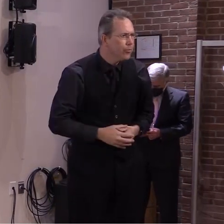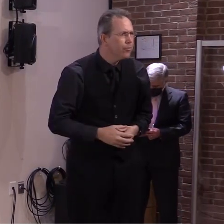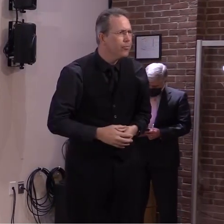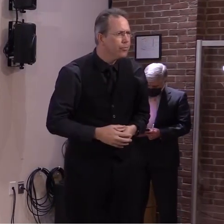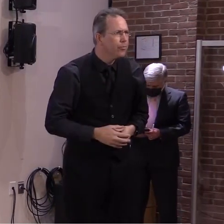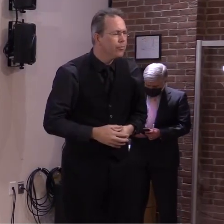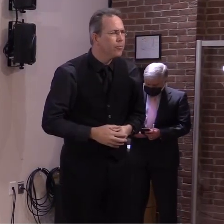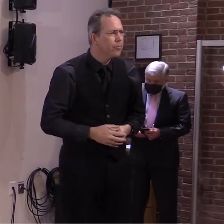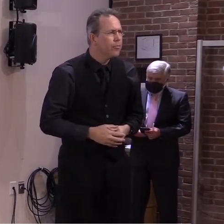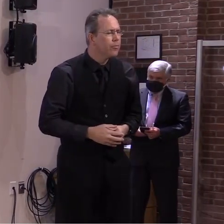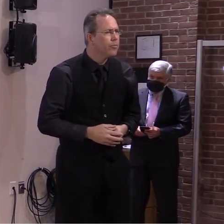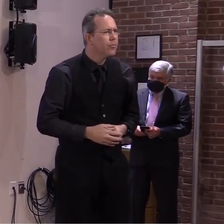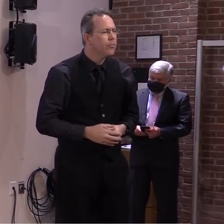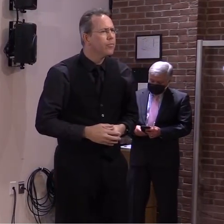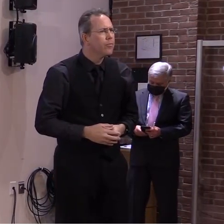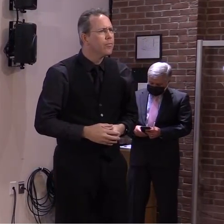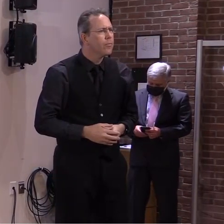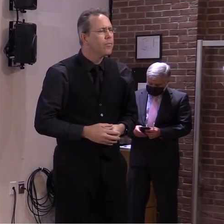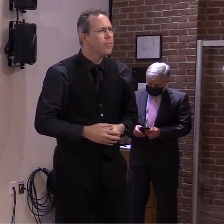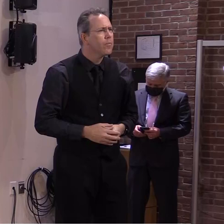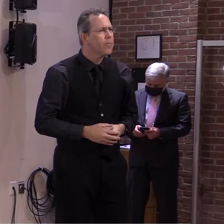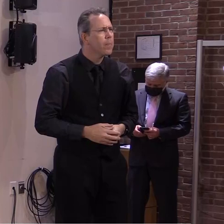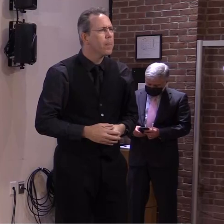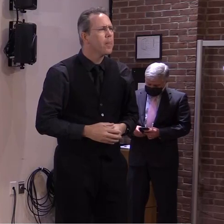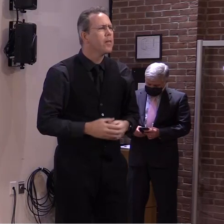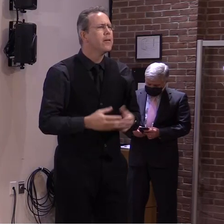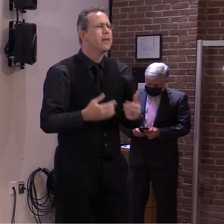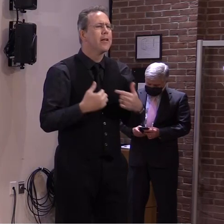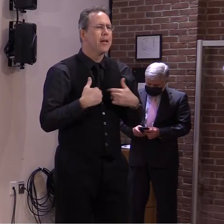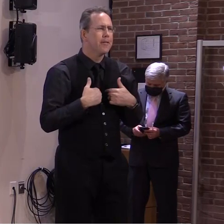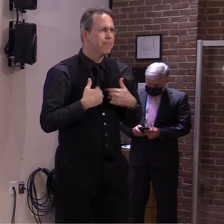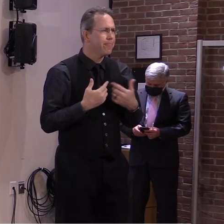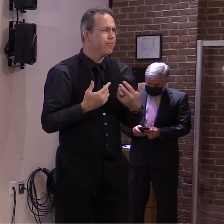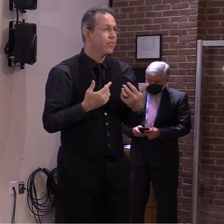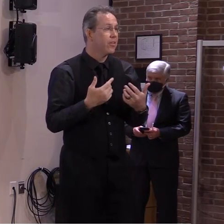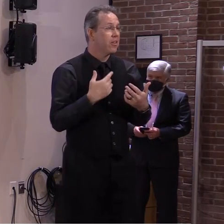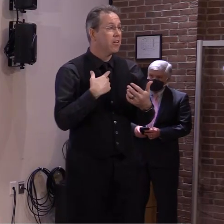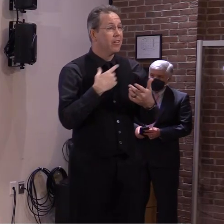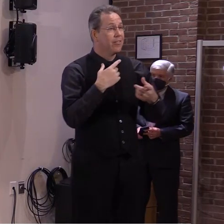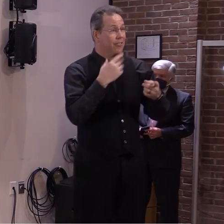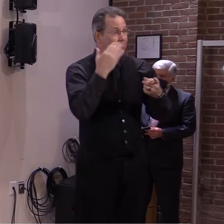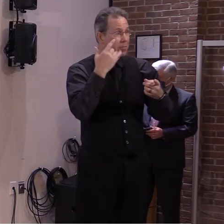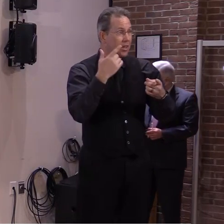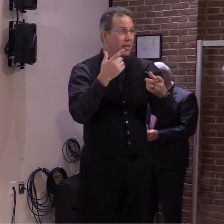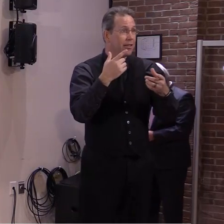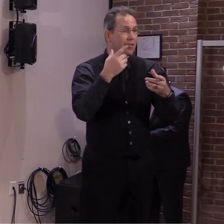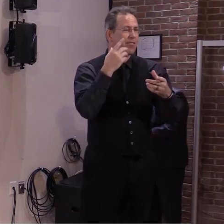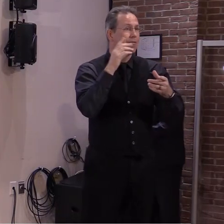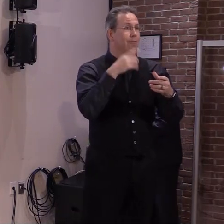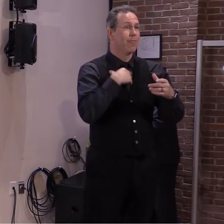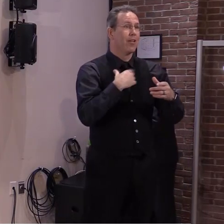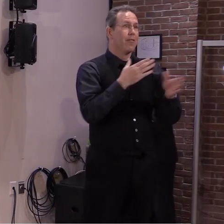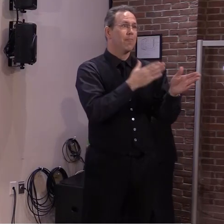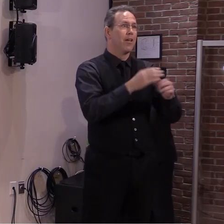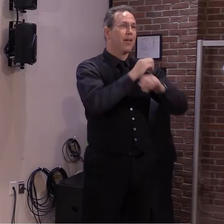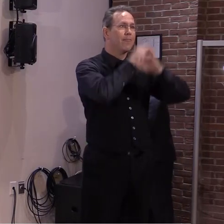So, without going into further detail, you can expect that vaccinations will play a role in this